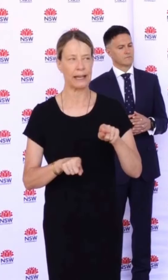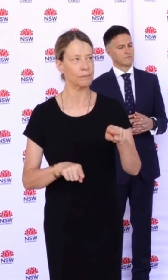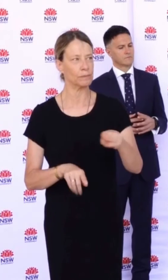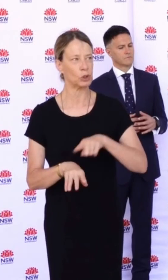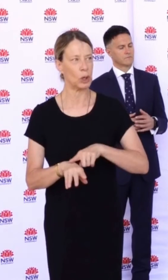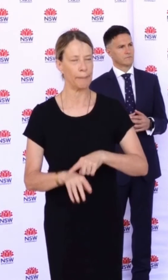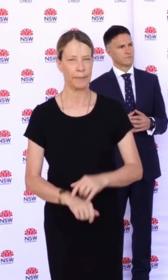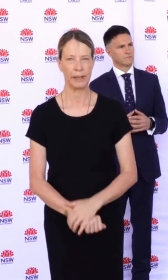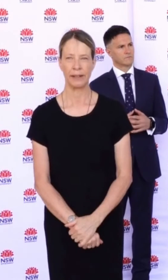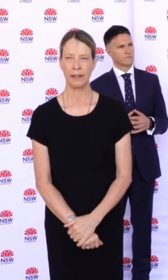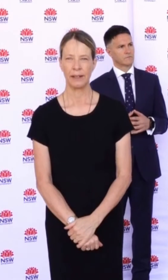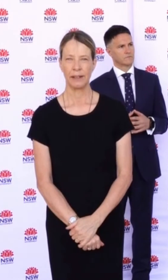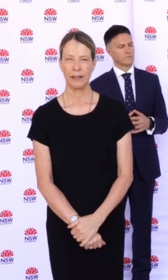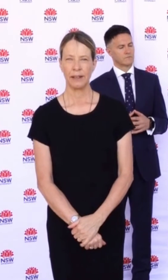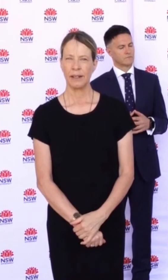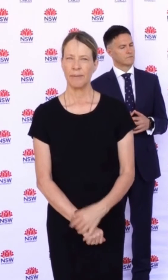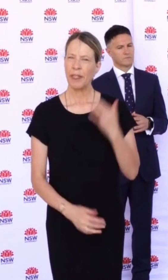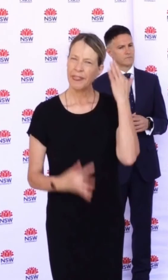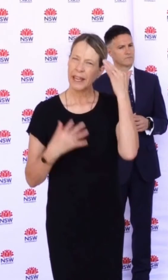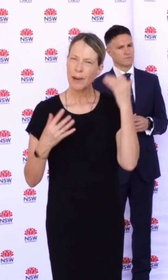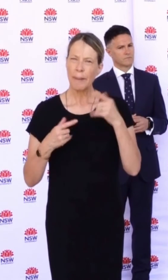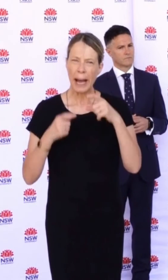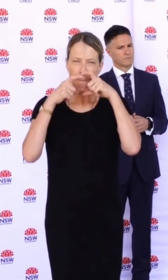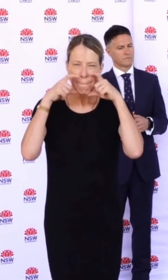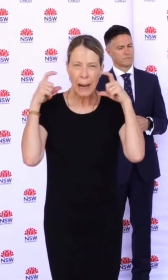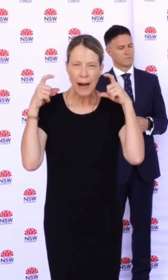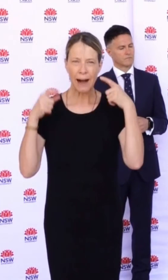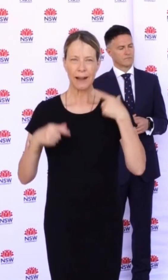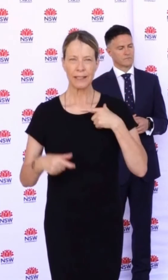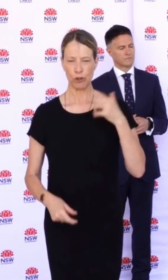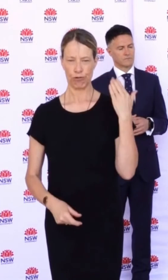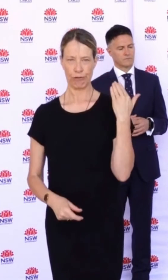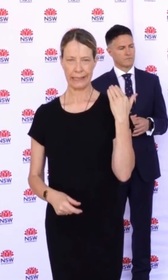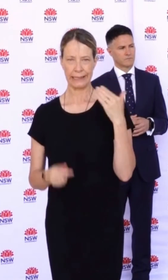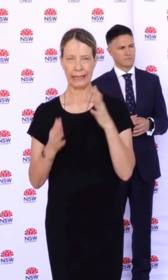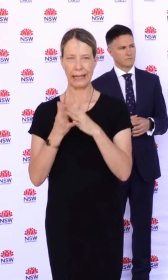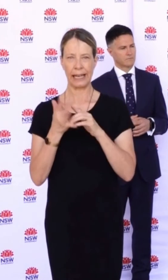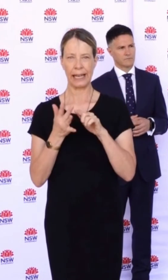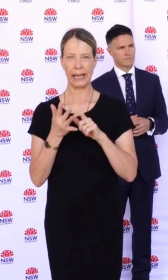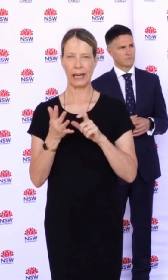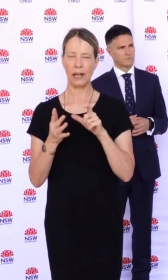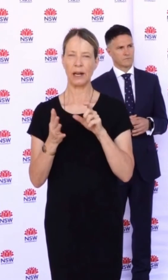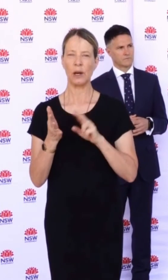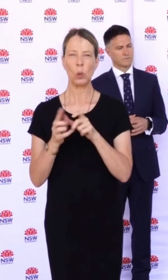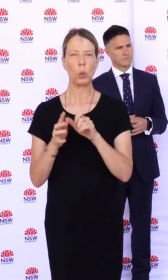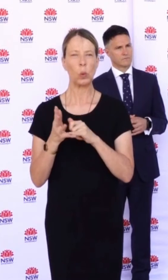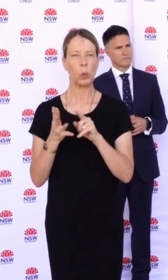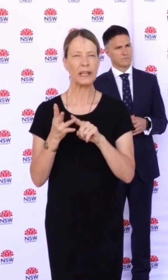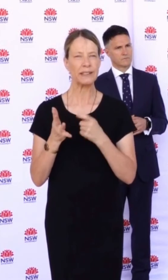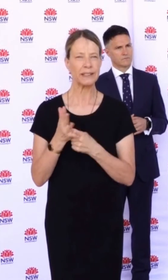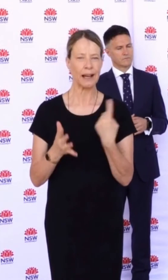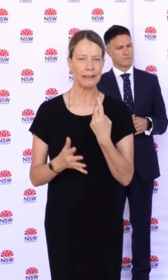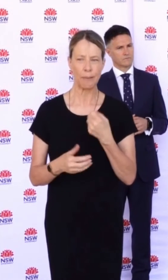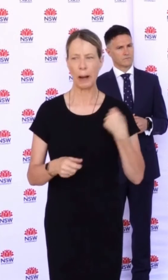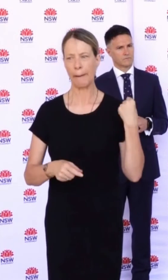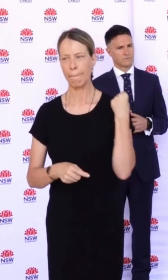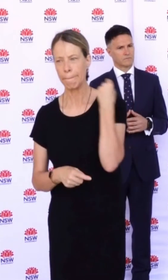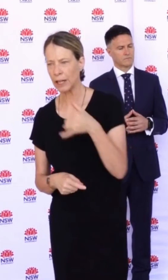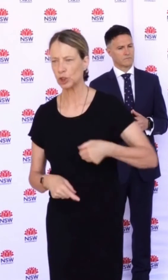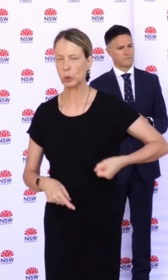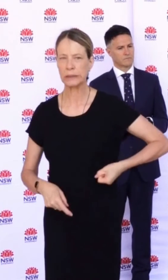back, but I think generally there's a balance that's occurring there as well. Certainly in my office, my Chief of Staff runs the show, and I see that